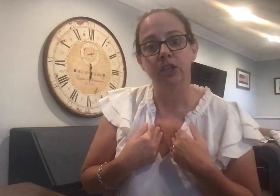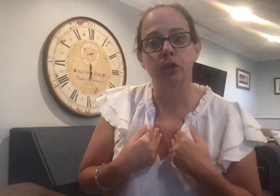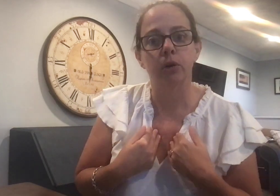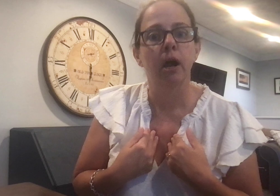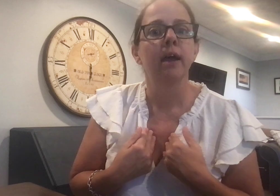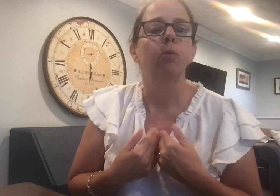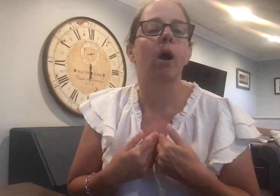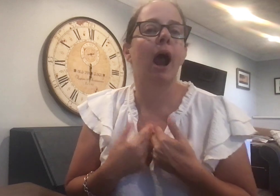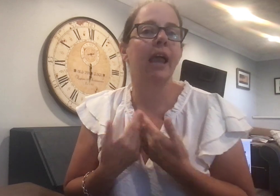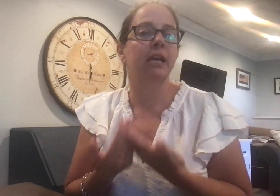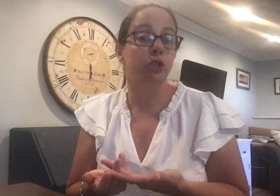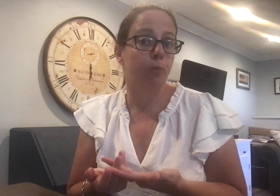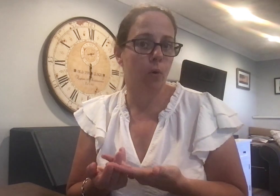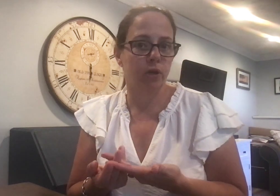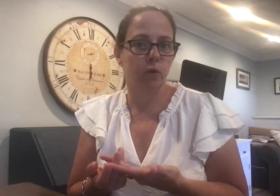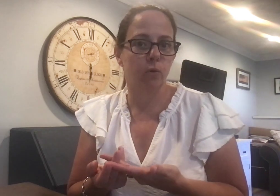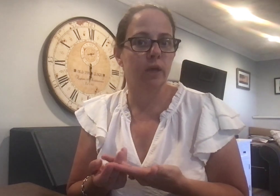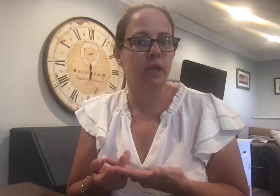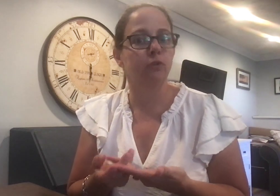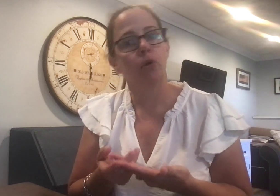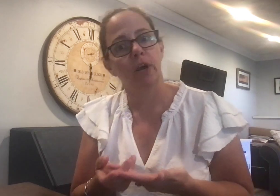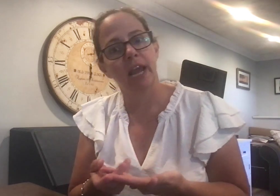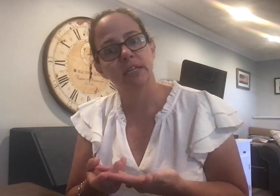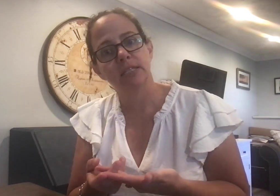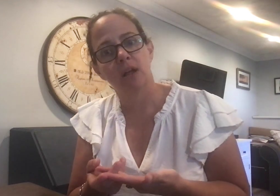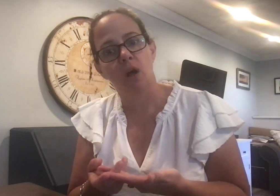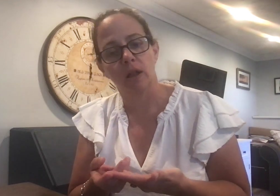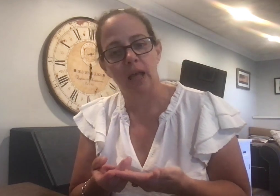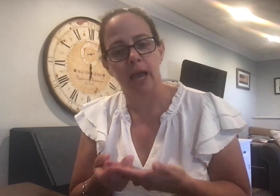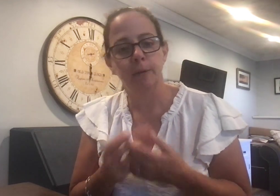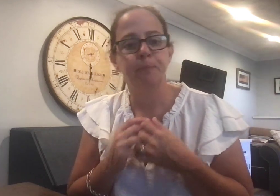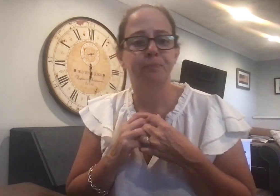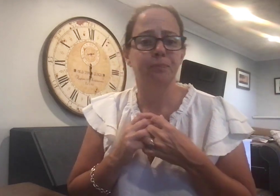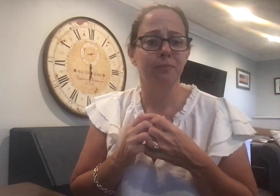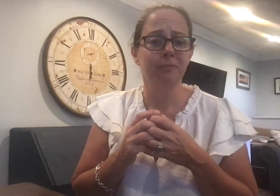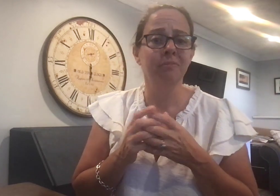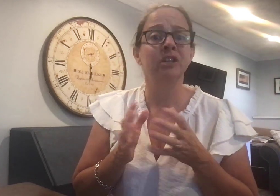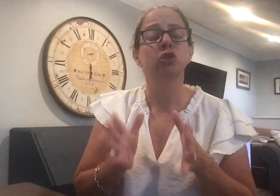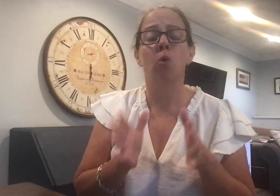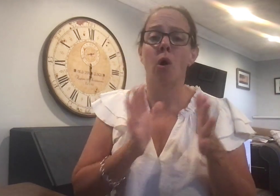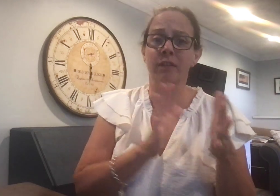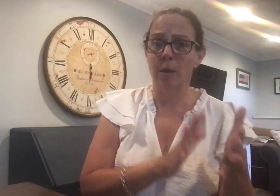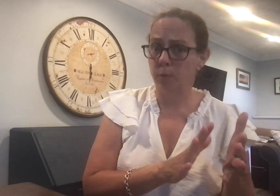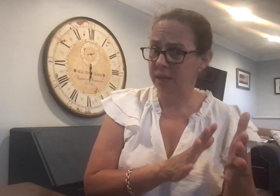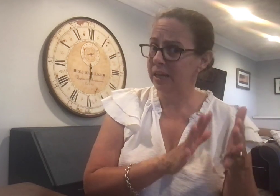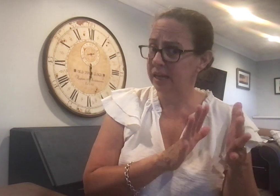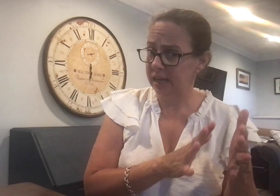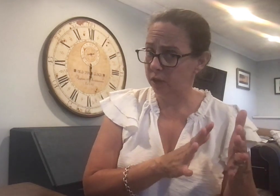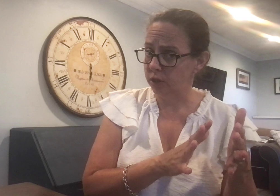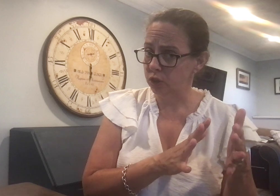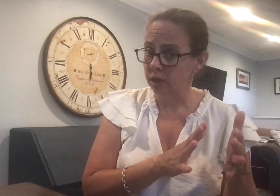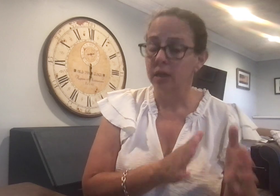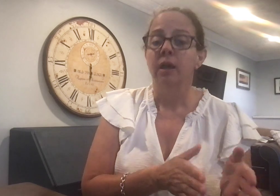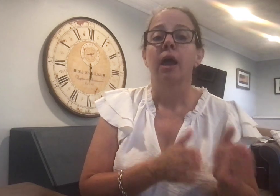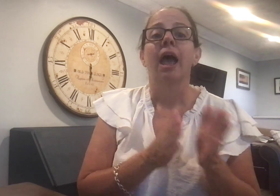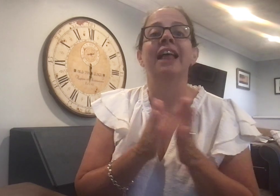teacher where I can support you in learning ASL online? So all that will be in English. And then